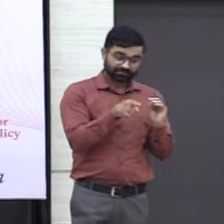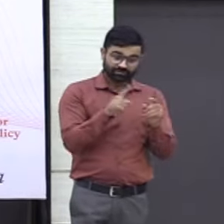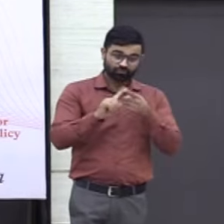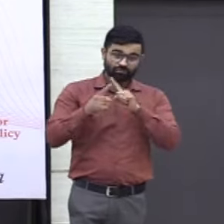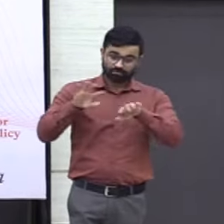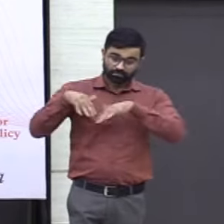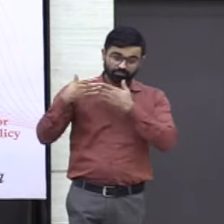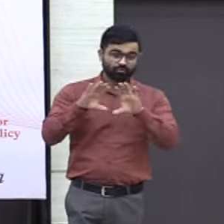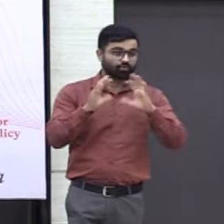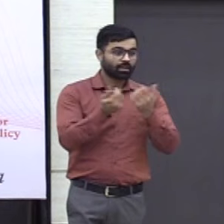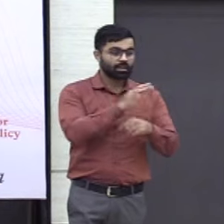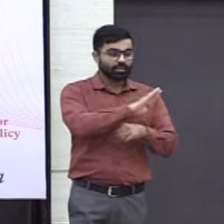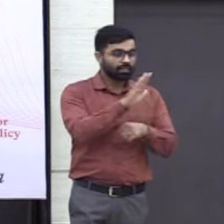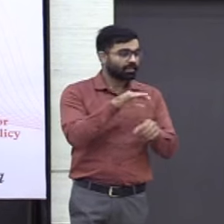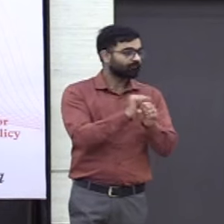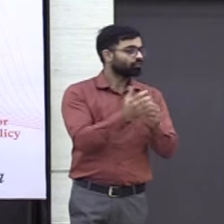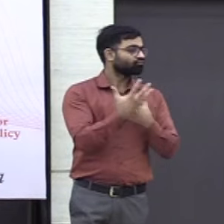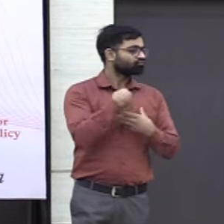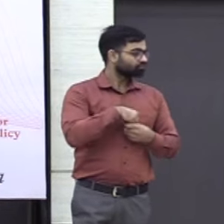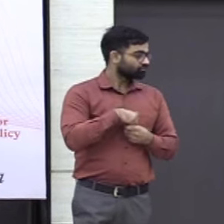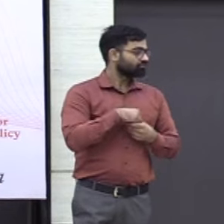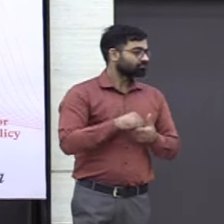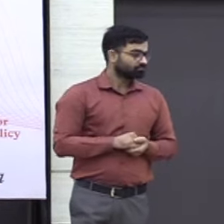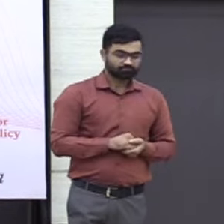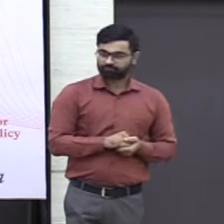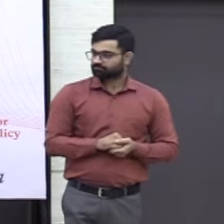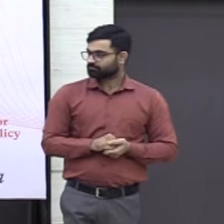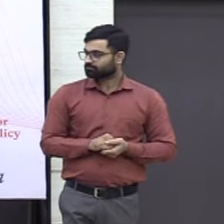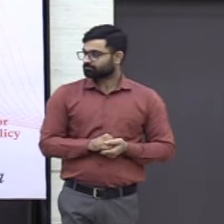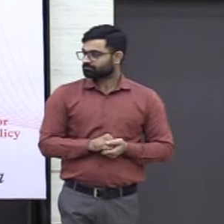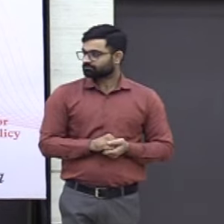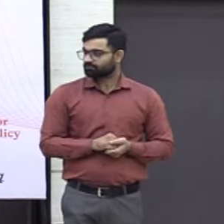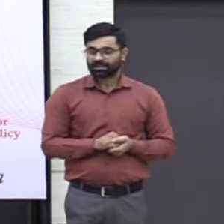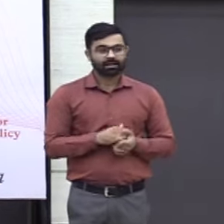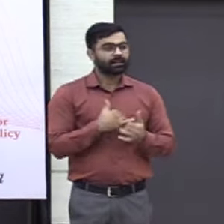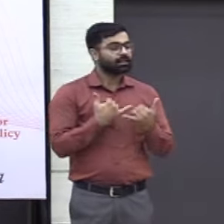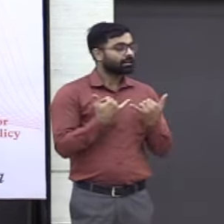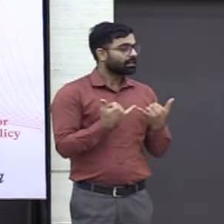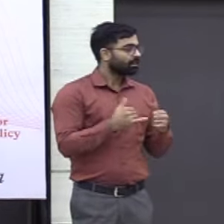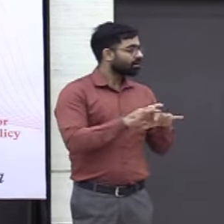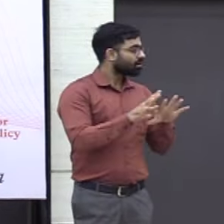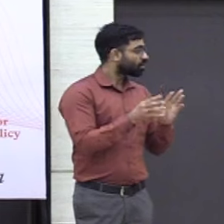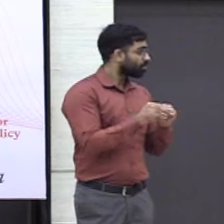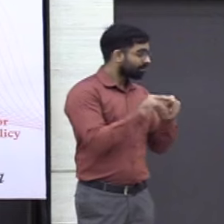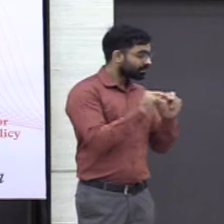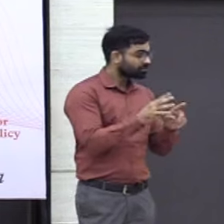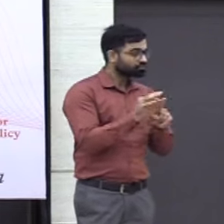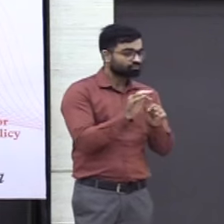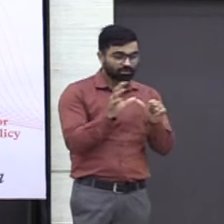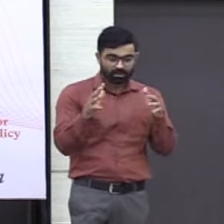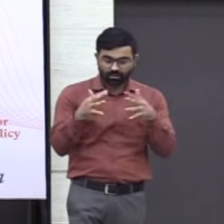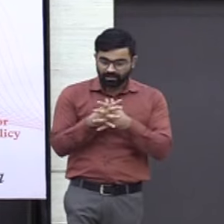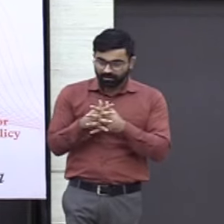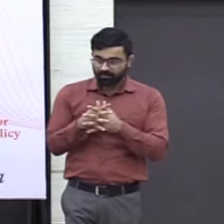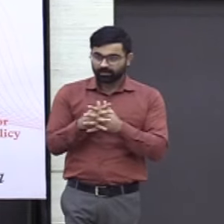of the world has shown that you have never been able to eradicate. Right? Now, all that you need to do in law,